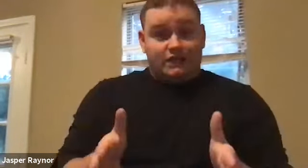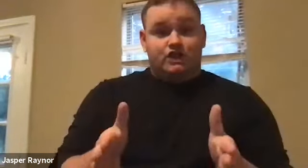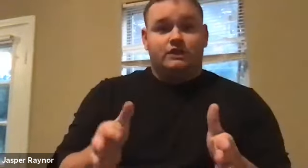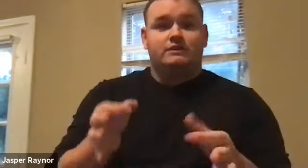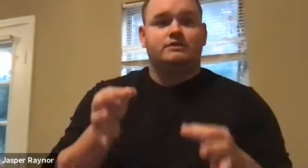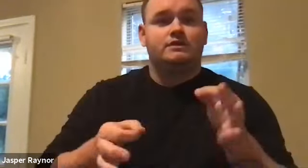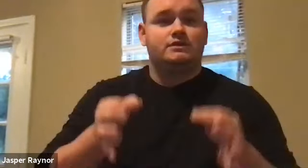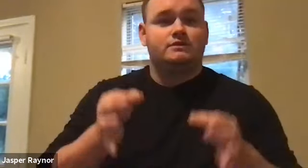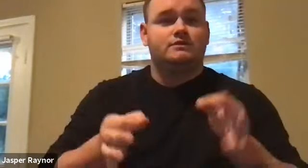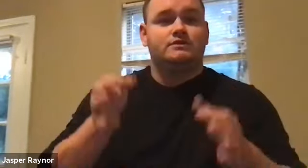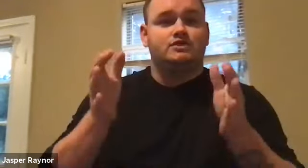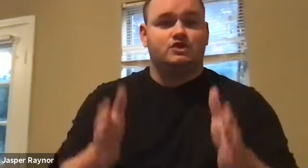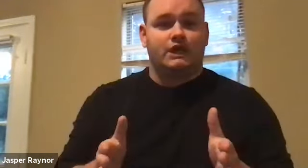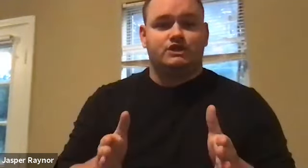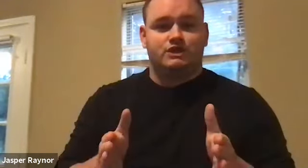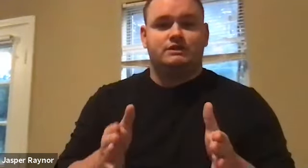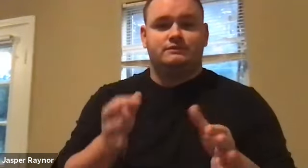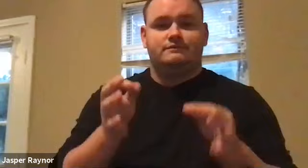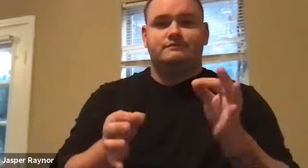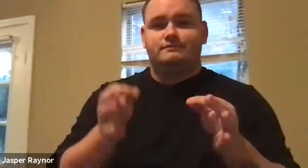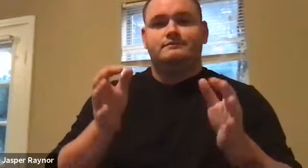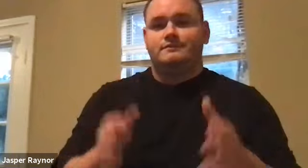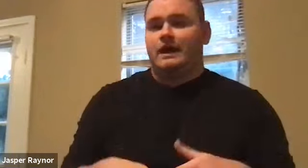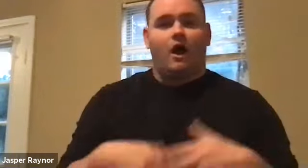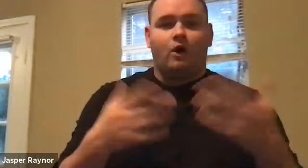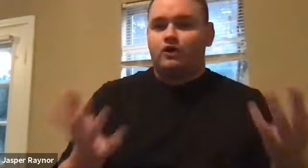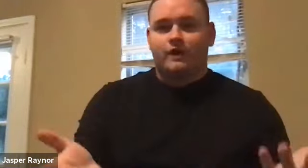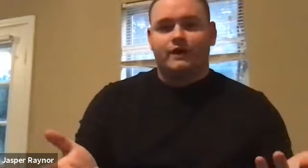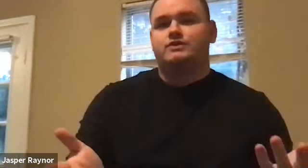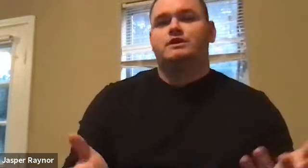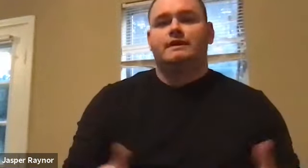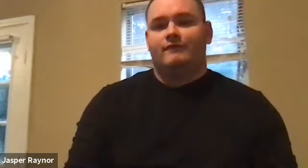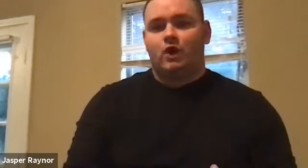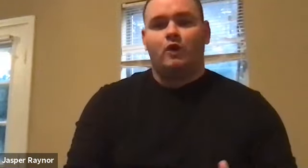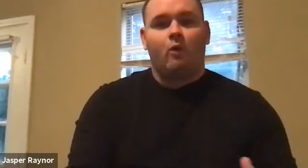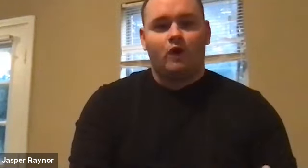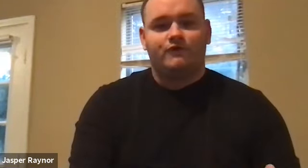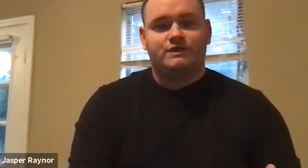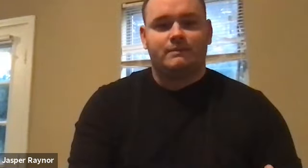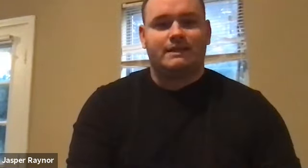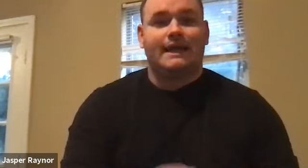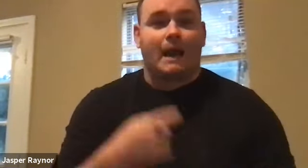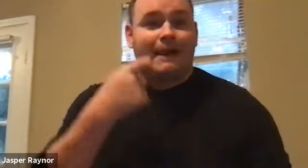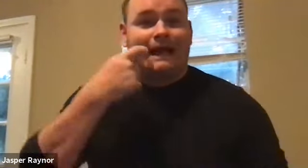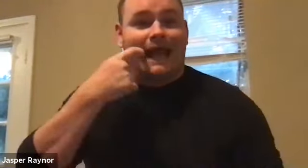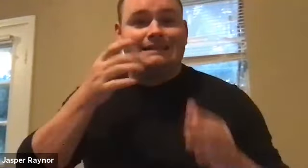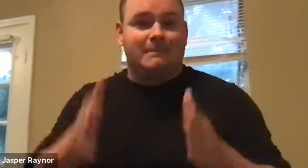judge. Judge. All careers, if you learn a word for something like I'm a glass